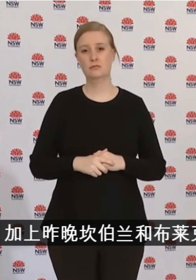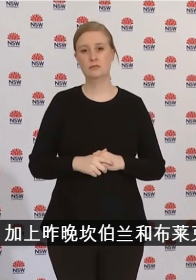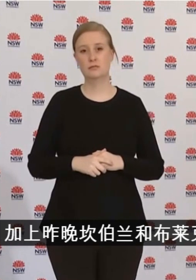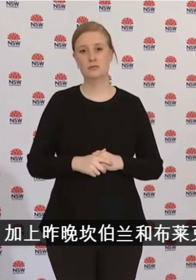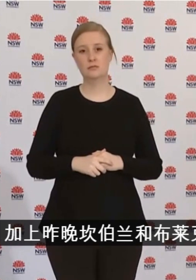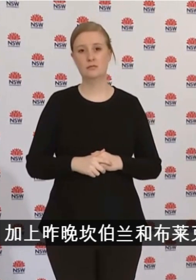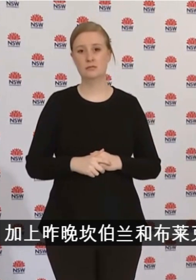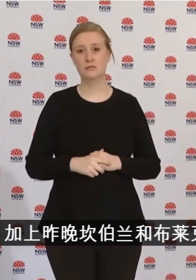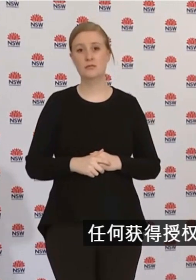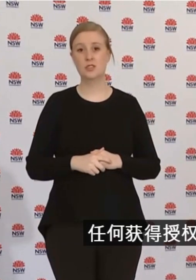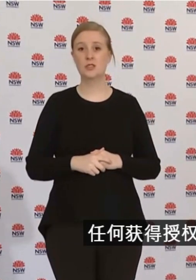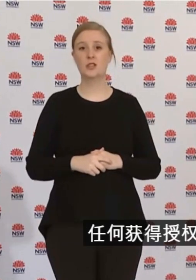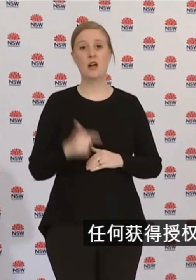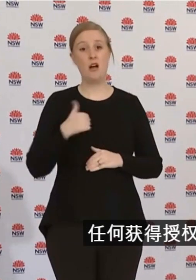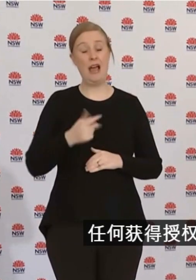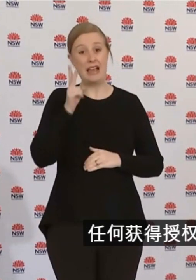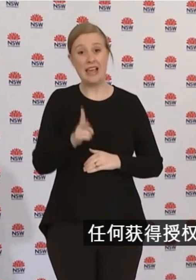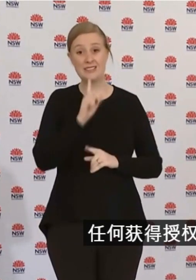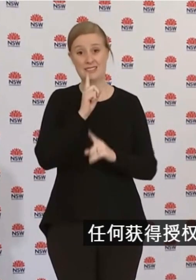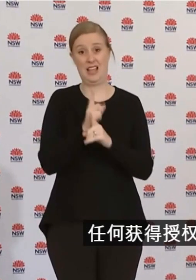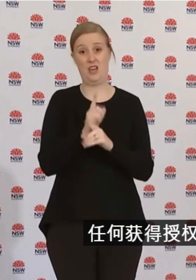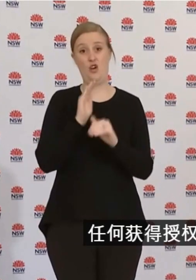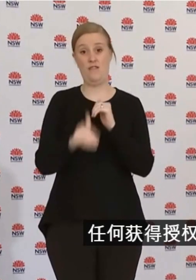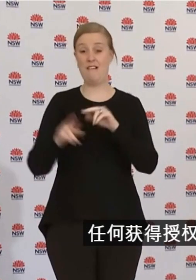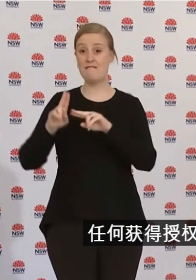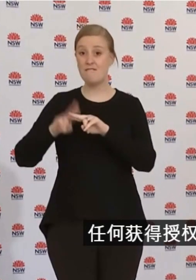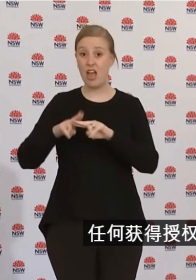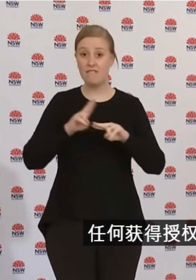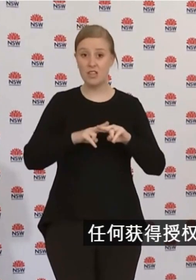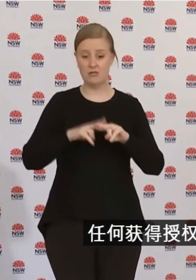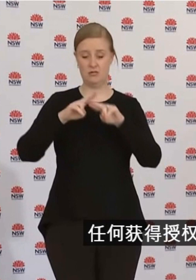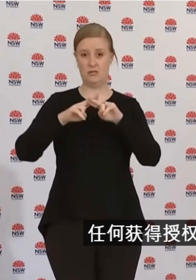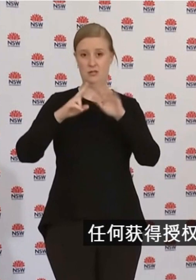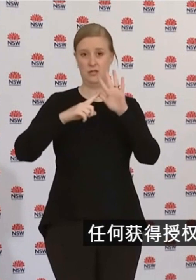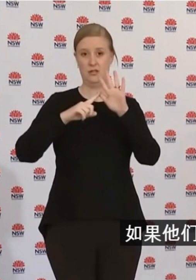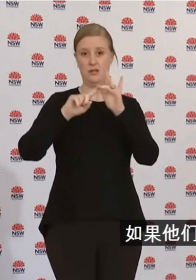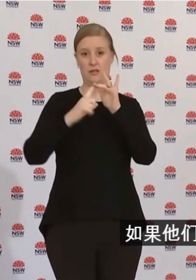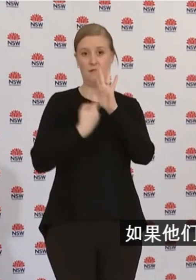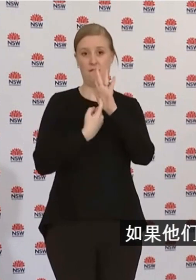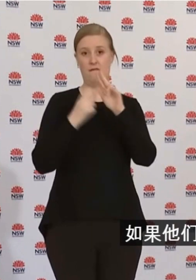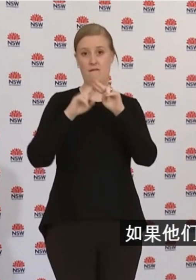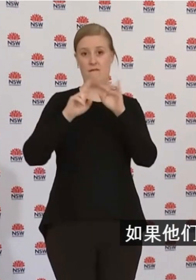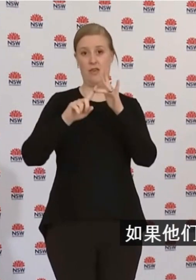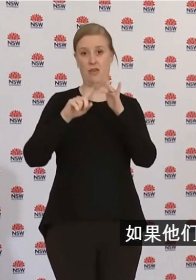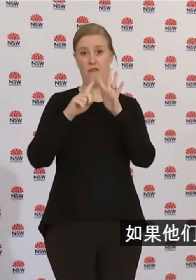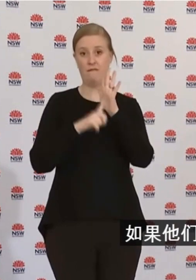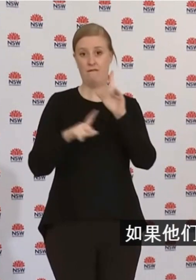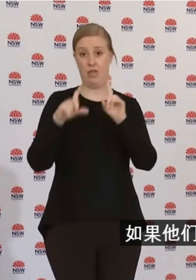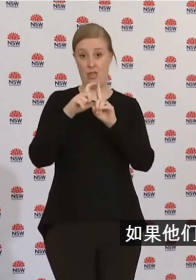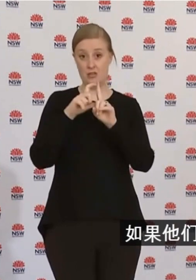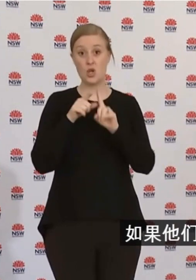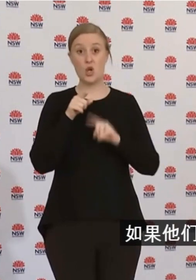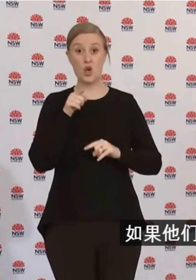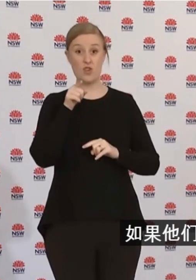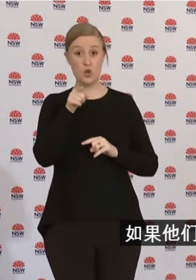Fairfield, any authorised workers can only leave that area if they have three daily